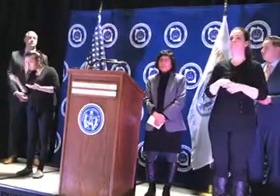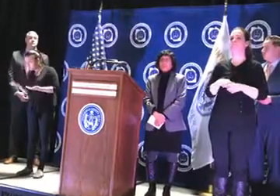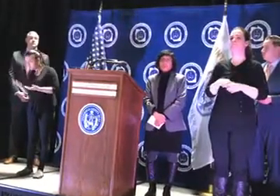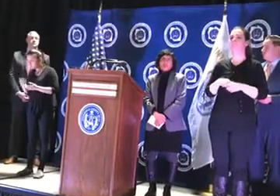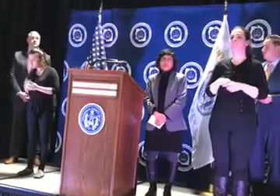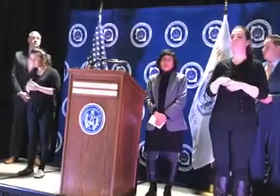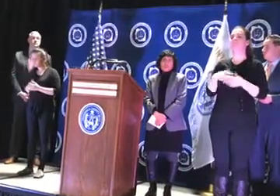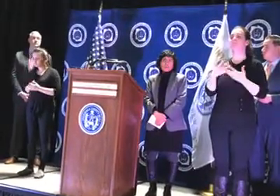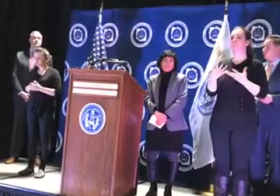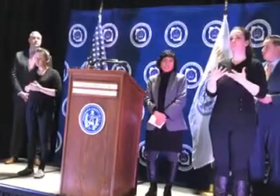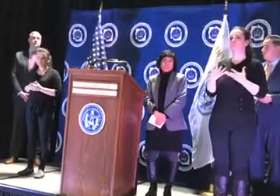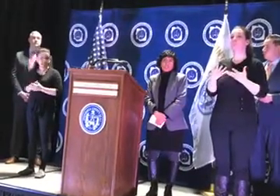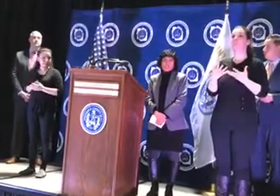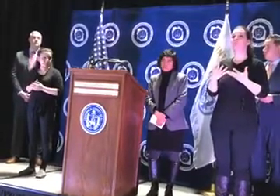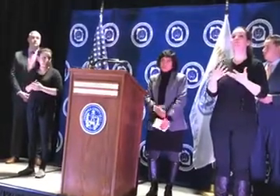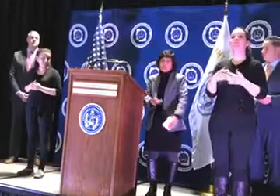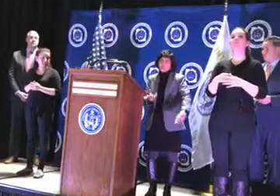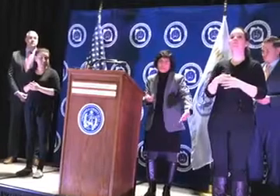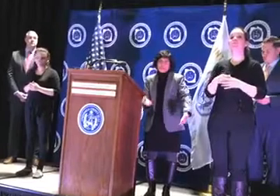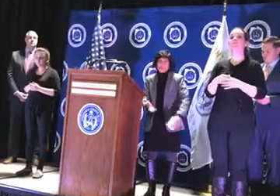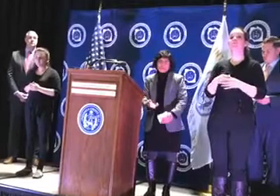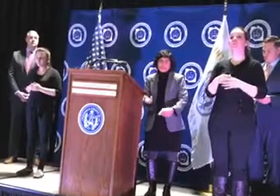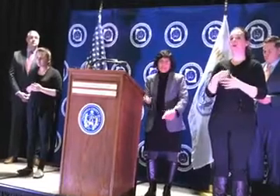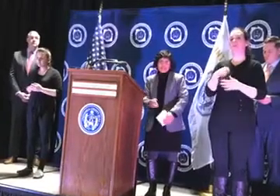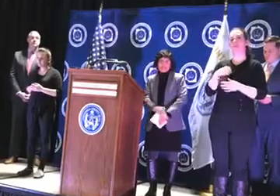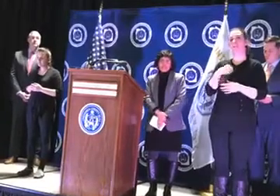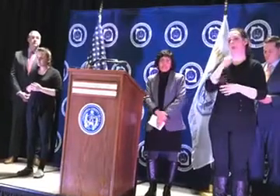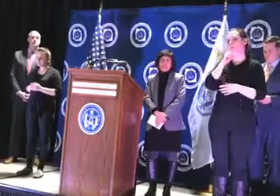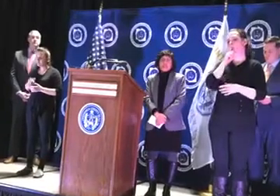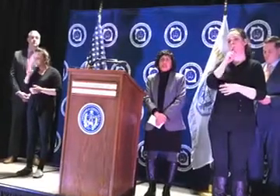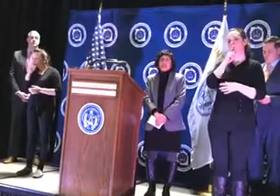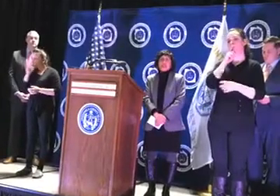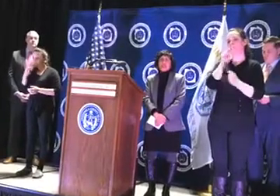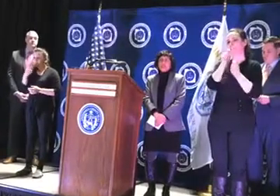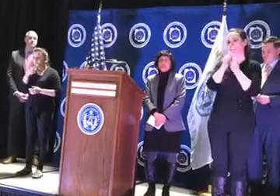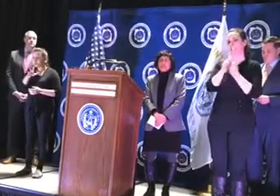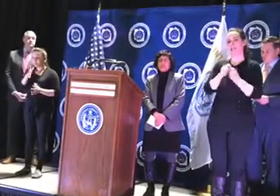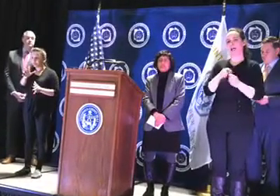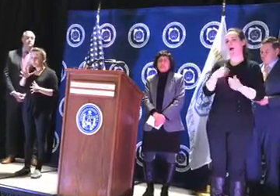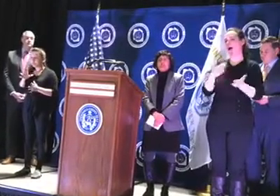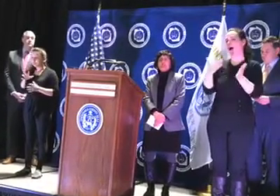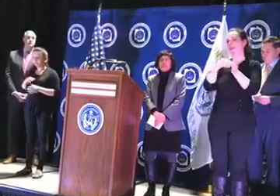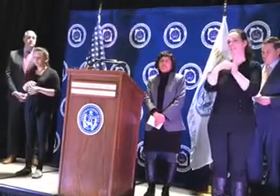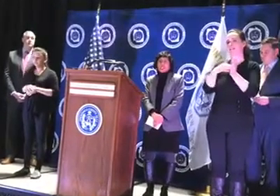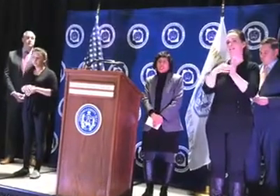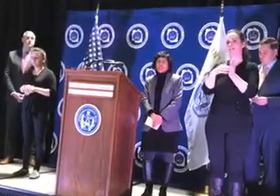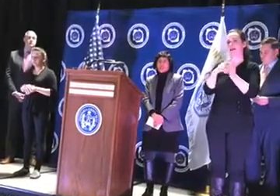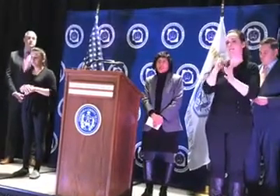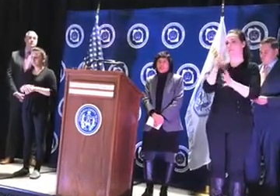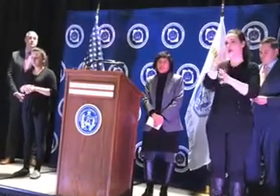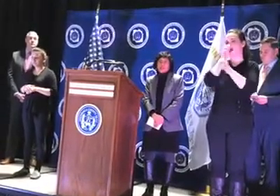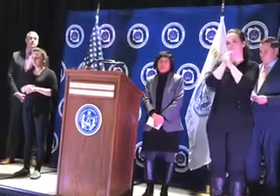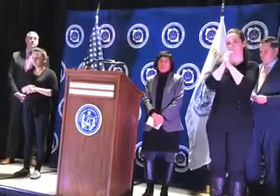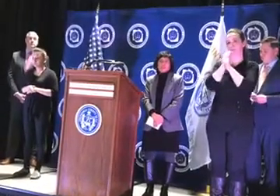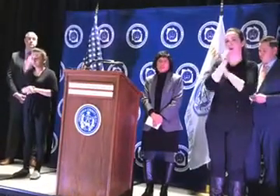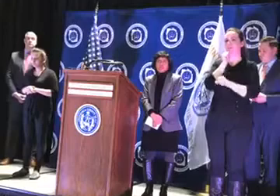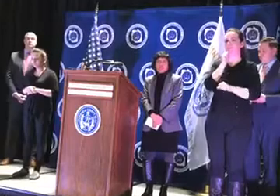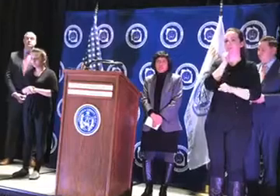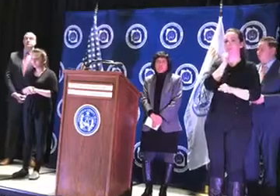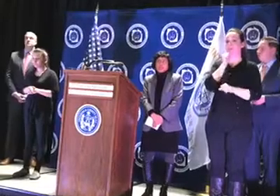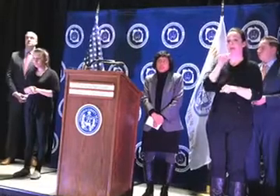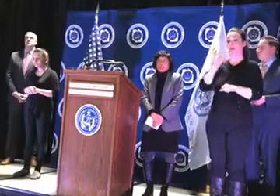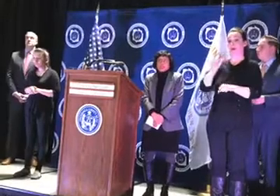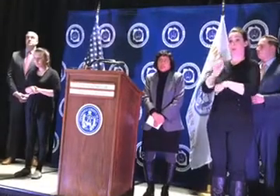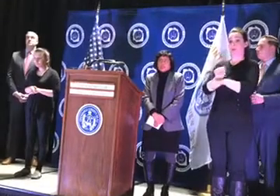first of all, we never disclose the details. You know that. We say the same thing. The main thing will be to protect the workers and